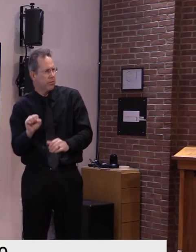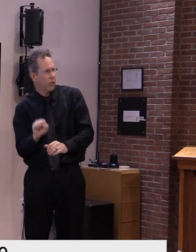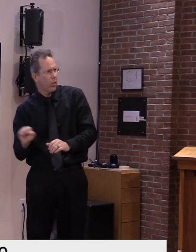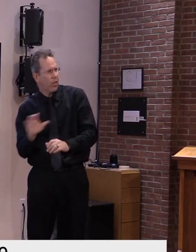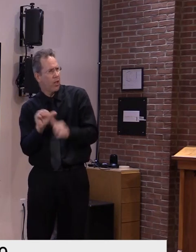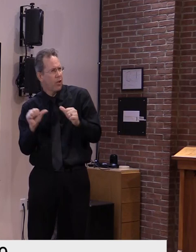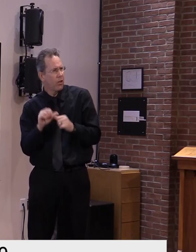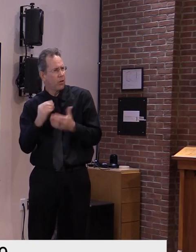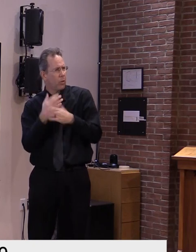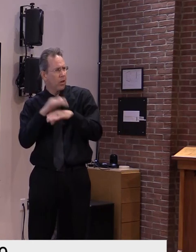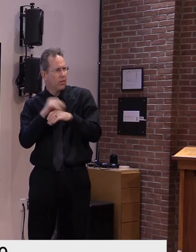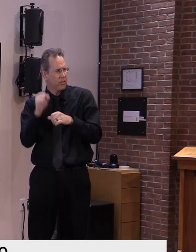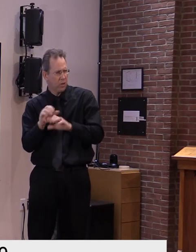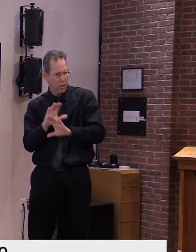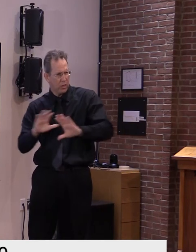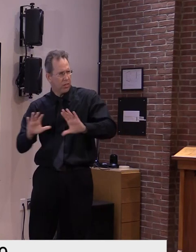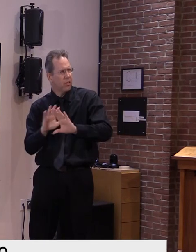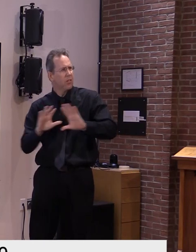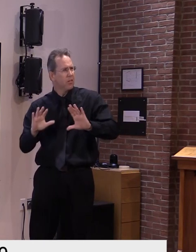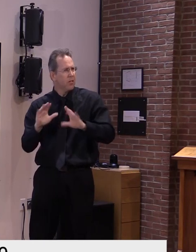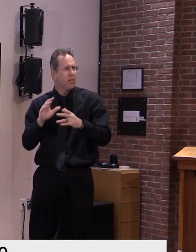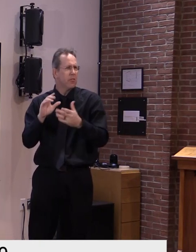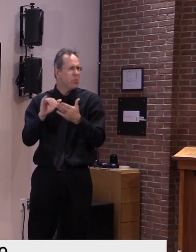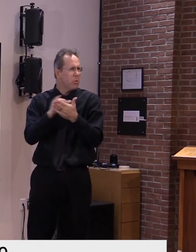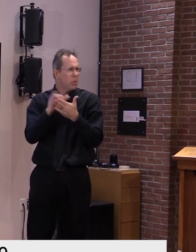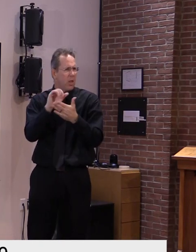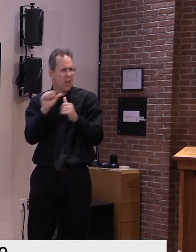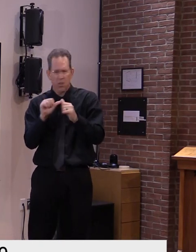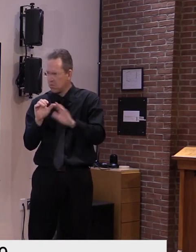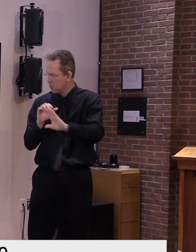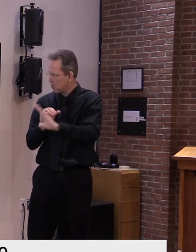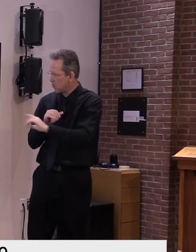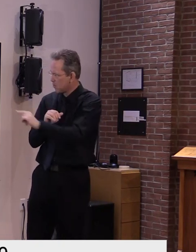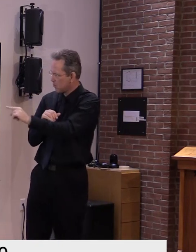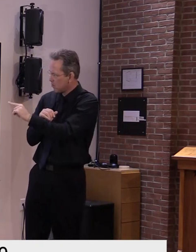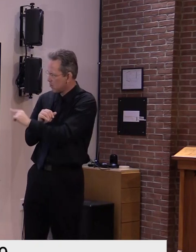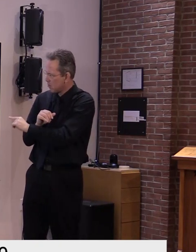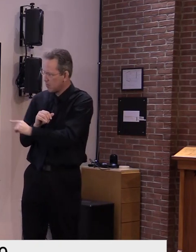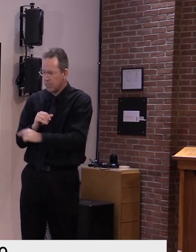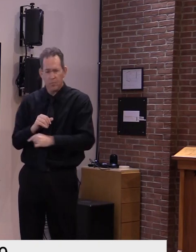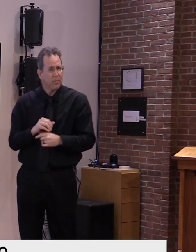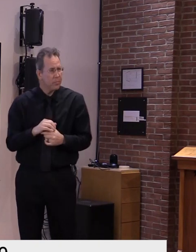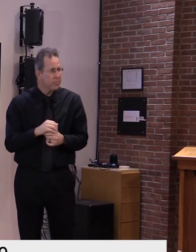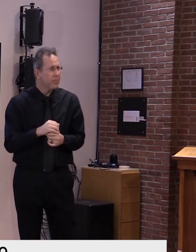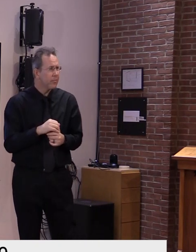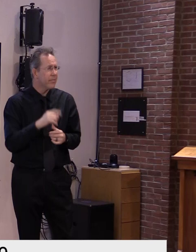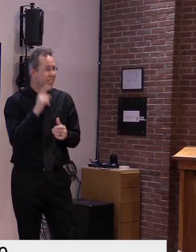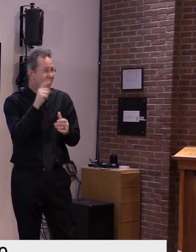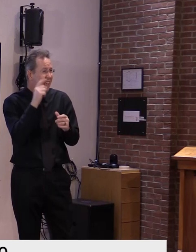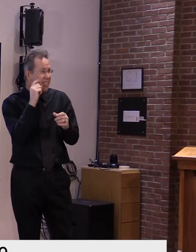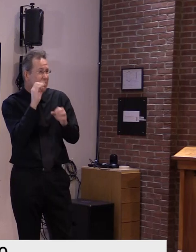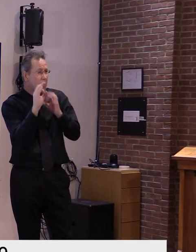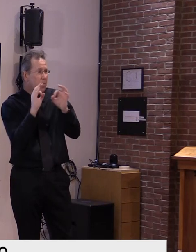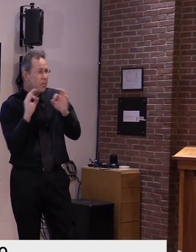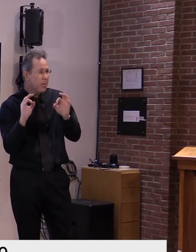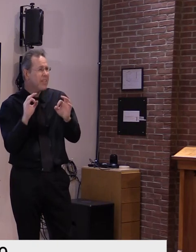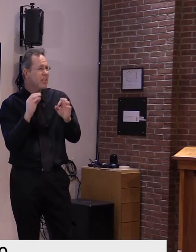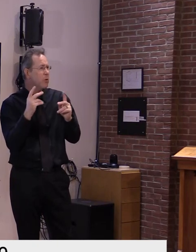continue to increase. So the spots that have significant cases continue to get hotter over the past few